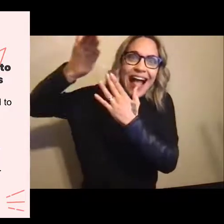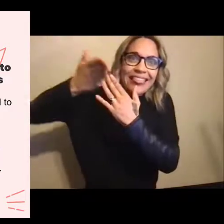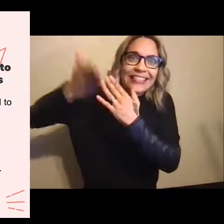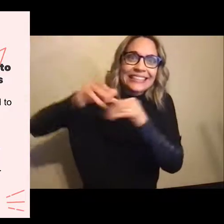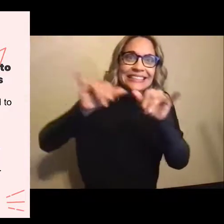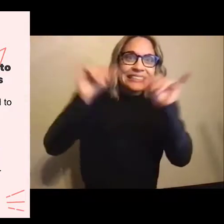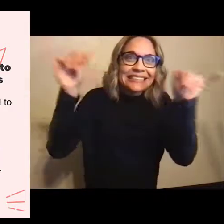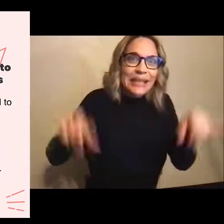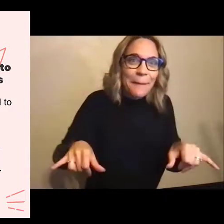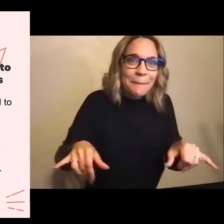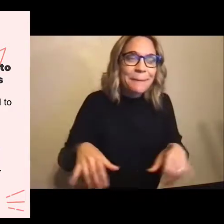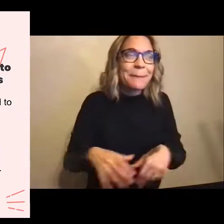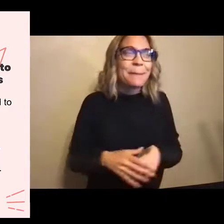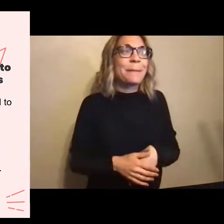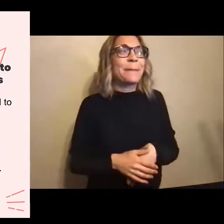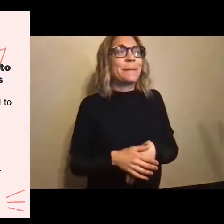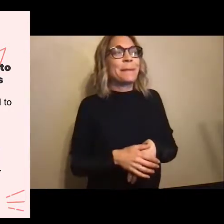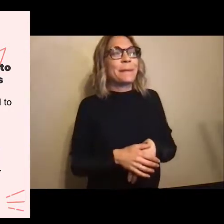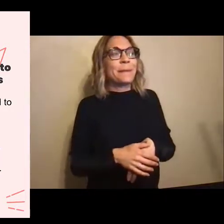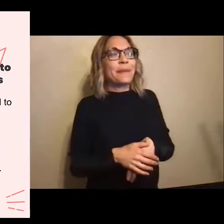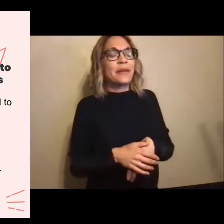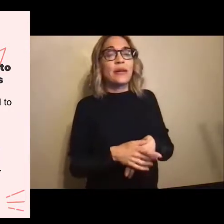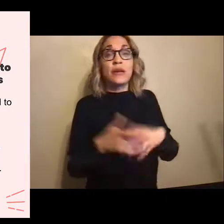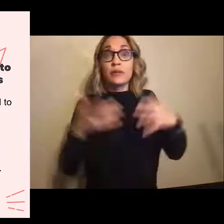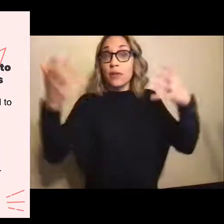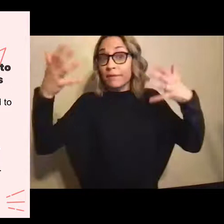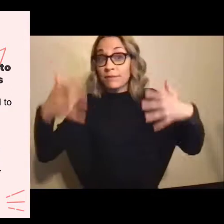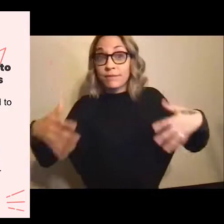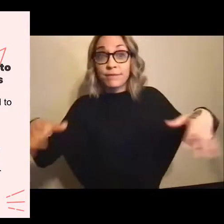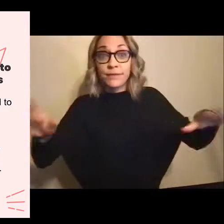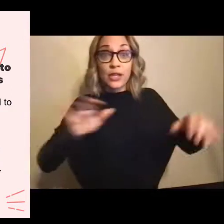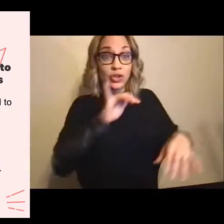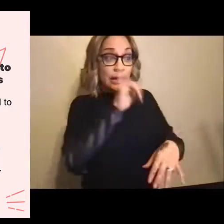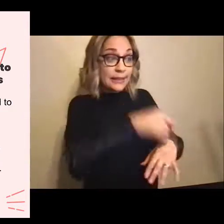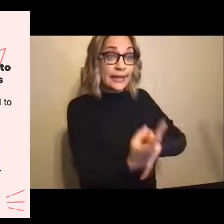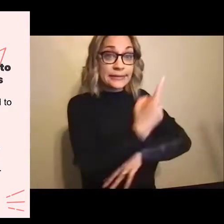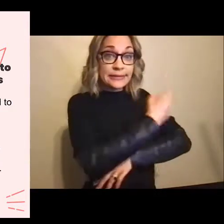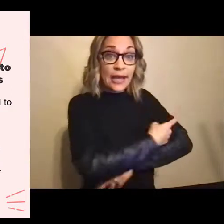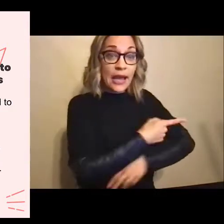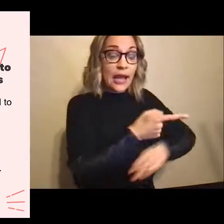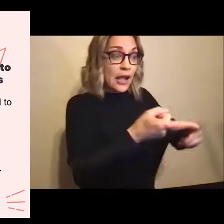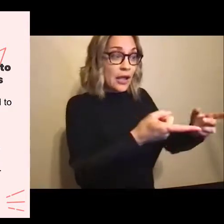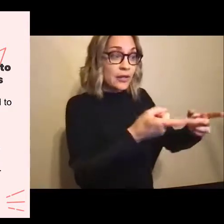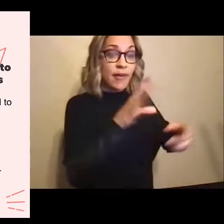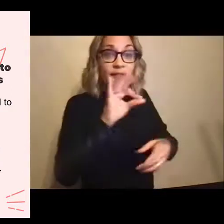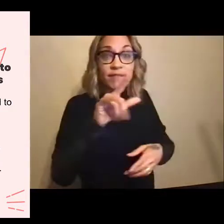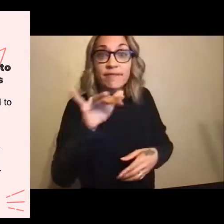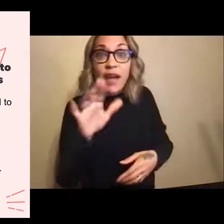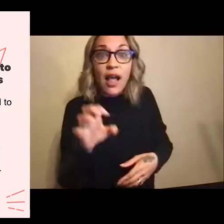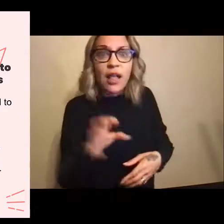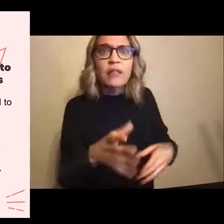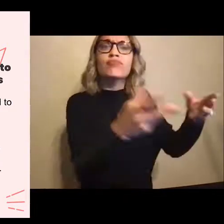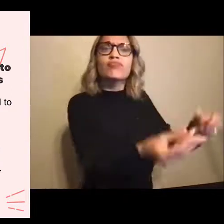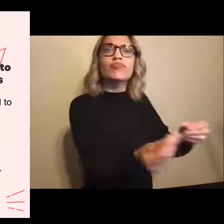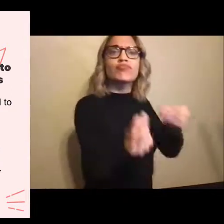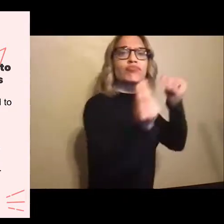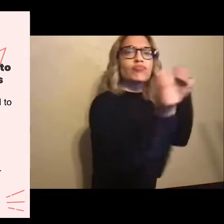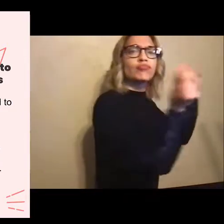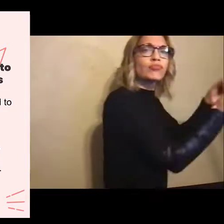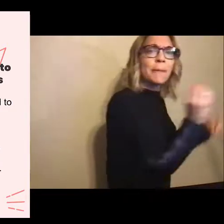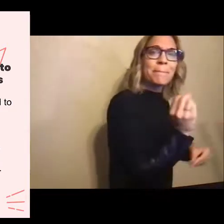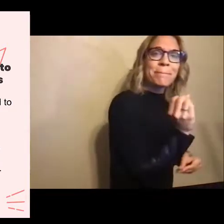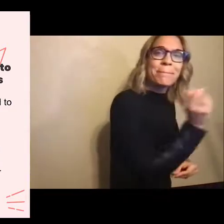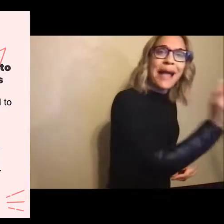you don't need. Have the right files, the right filing system for the right information. If you're done for the